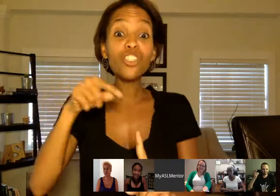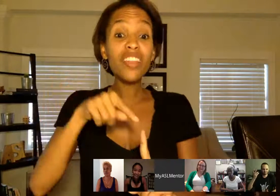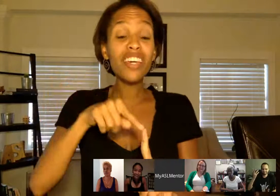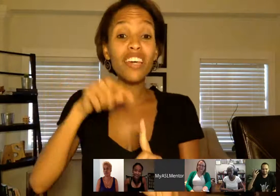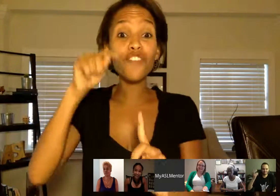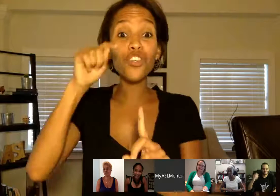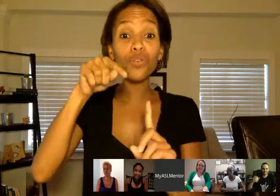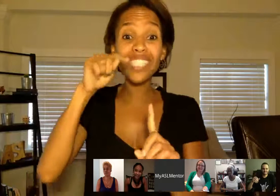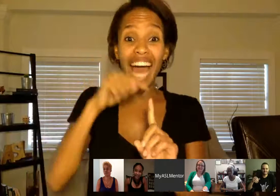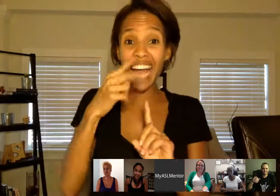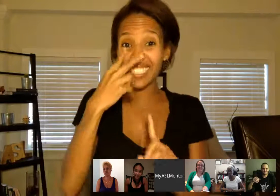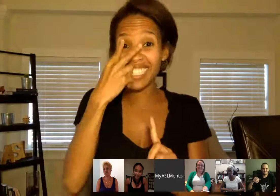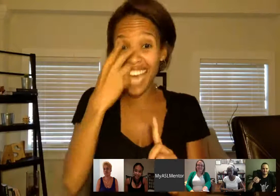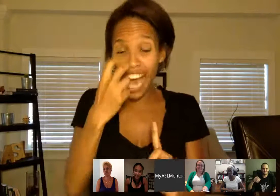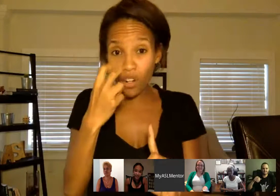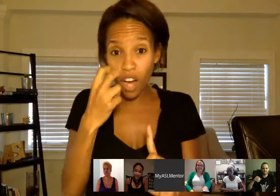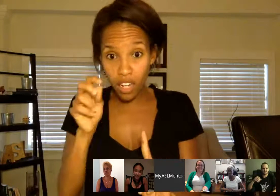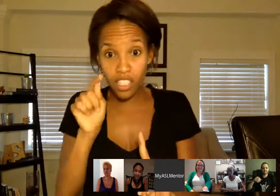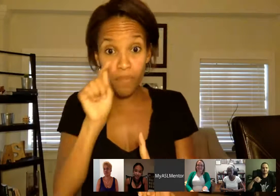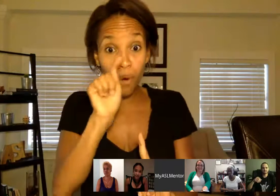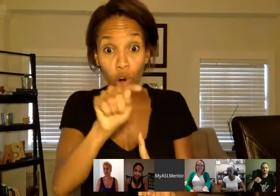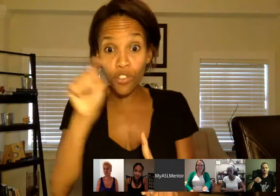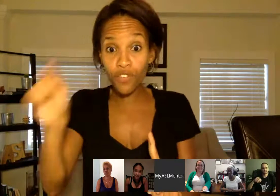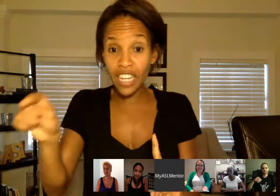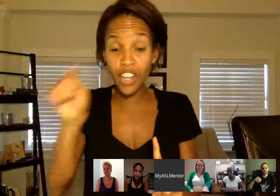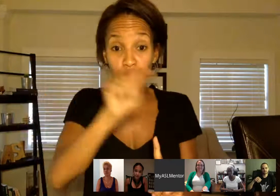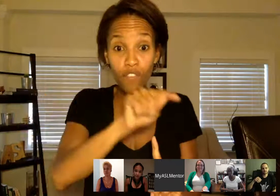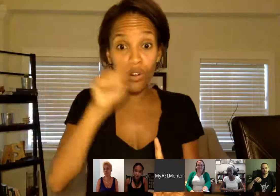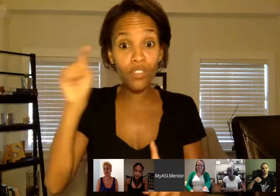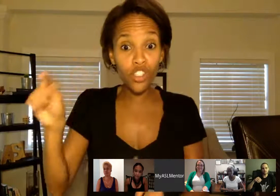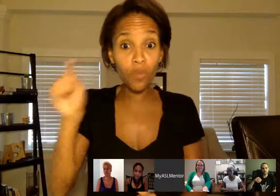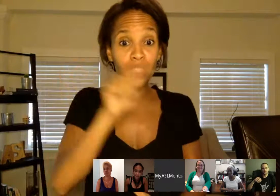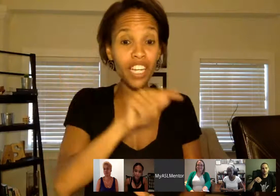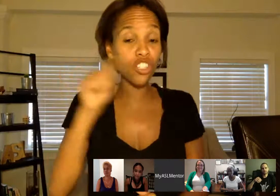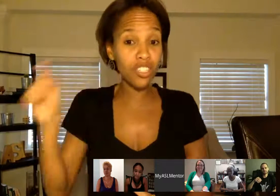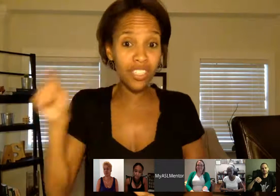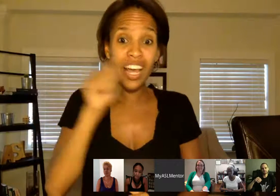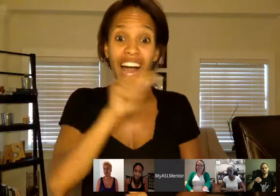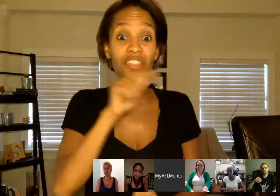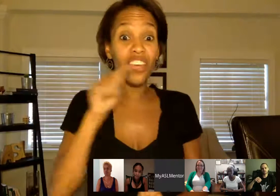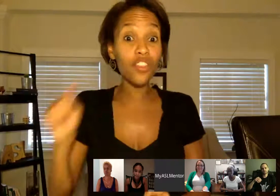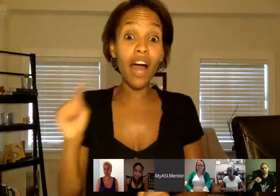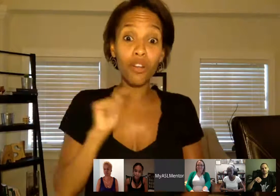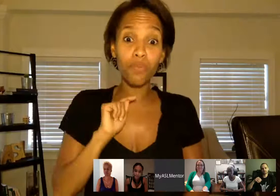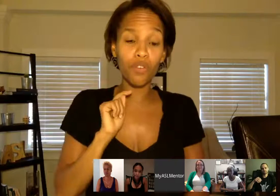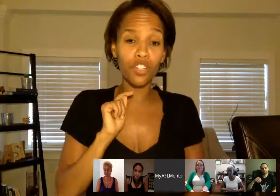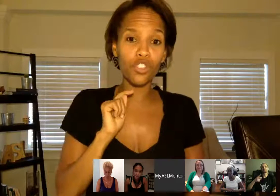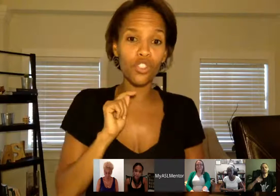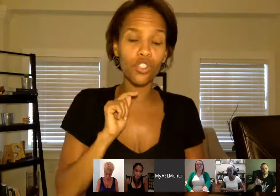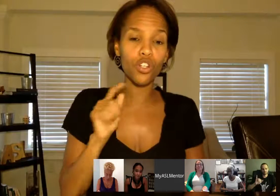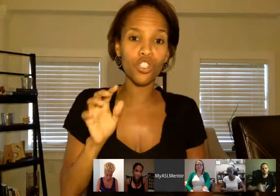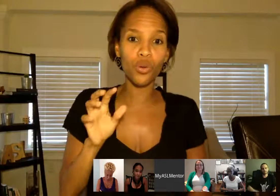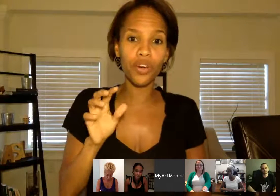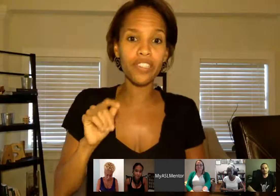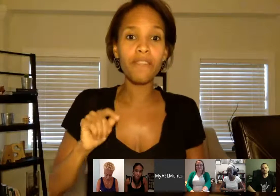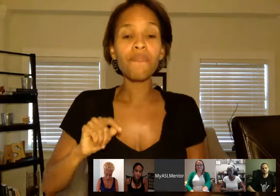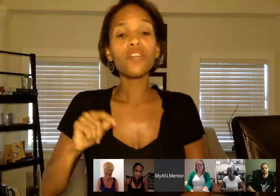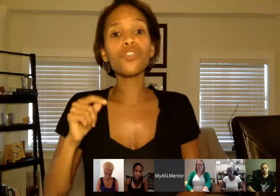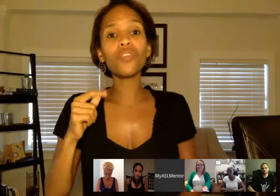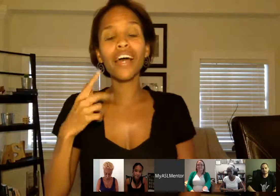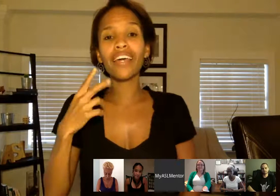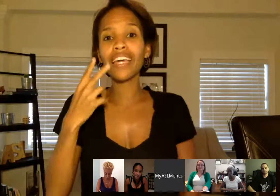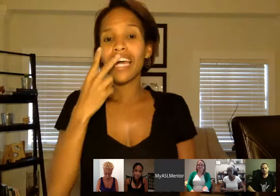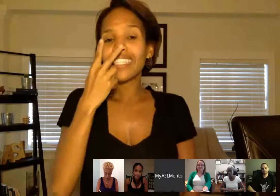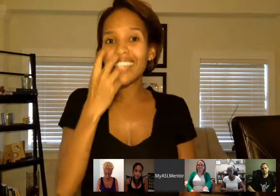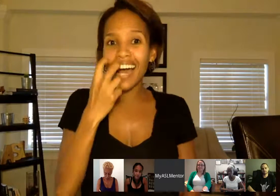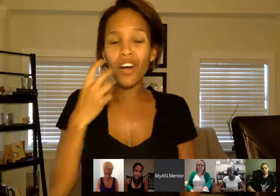I actually think if you tack doubt onto both of either of those interpretations, I think that would be a really good choice.